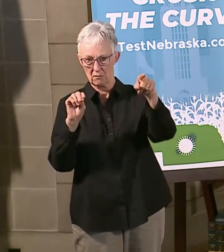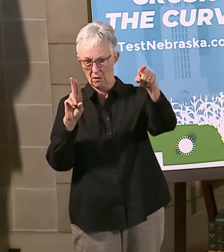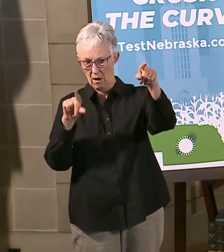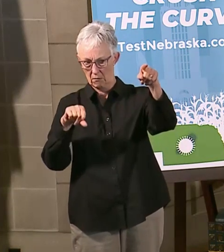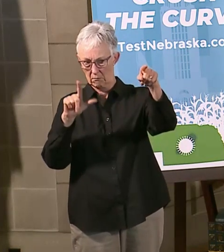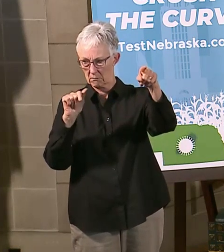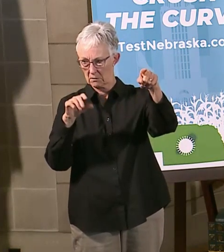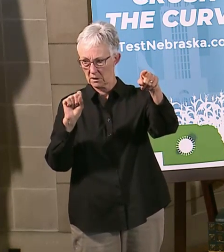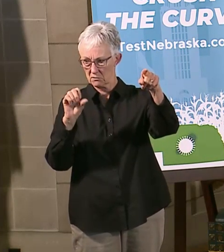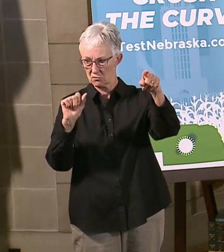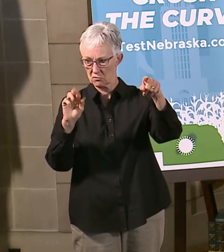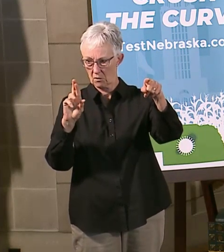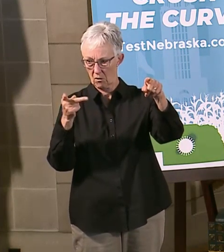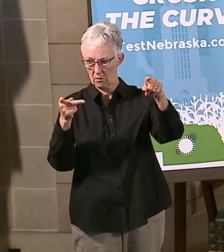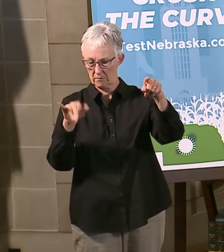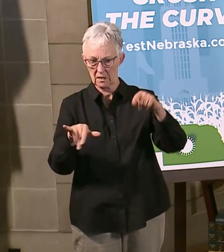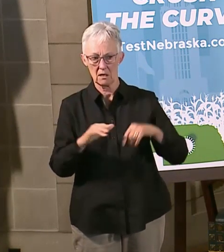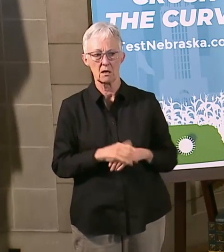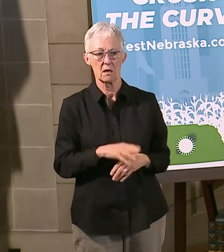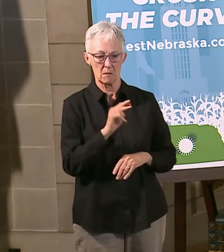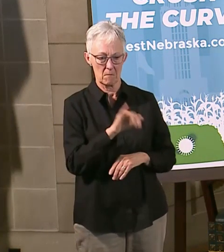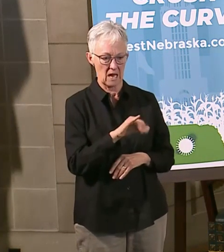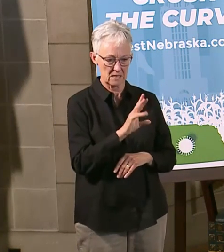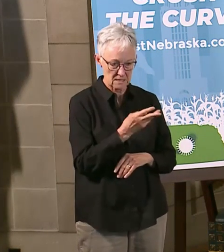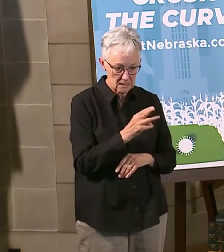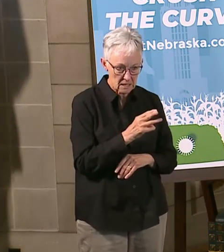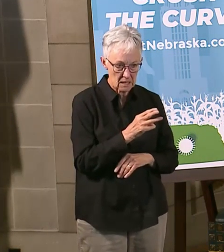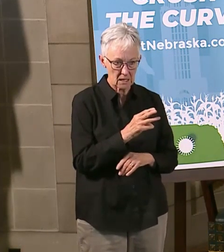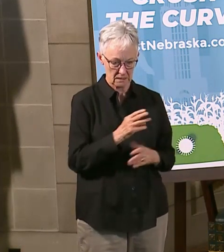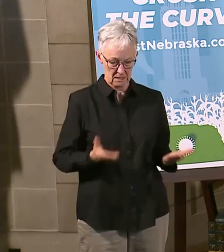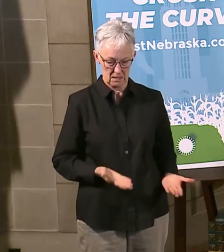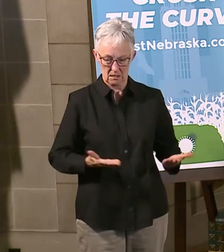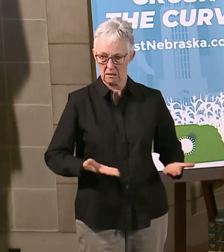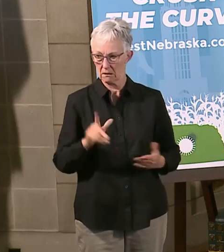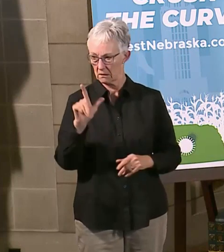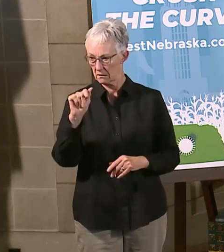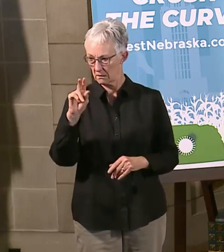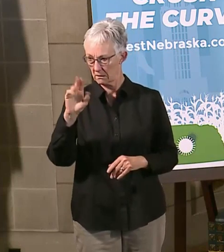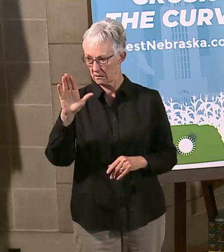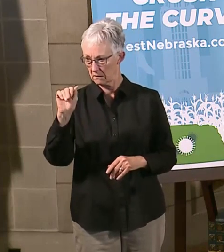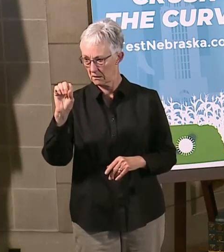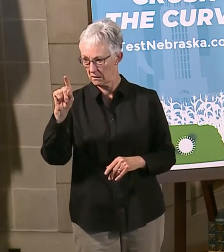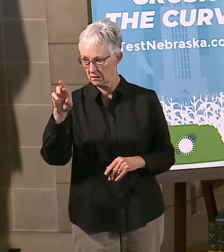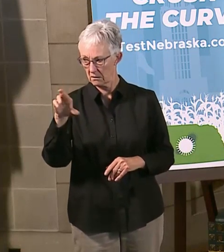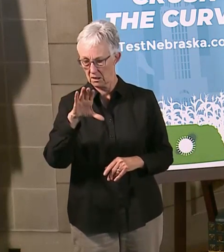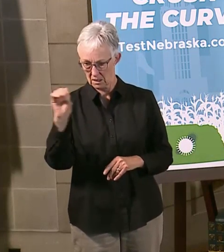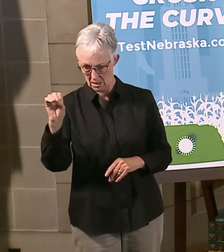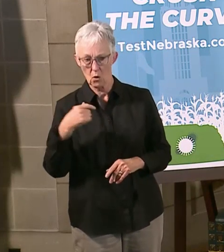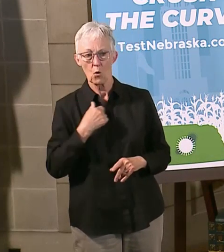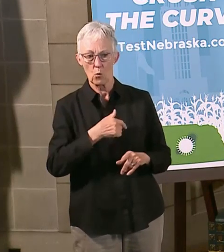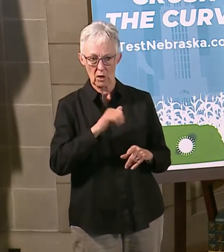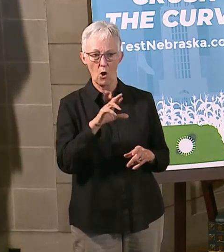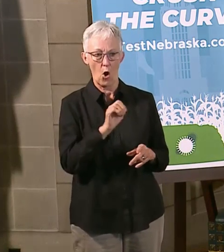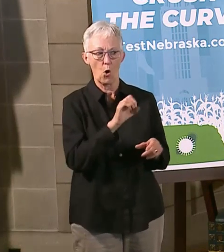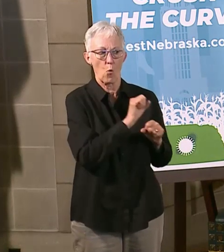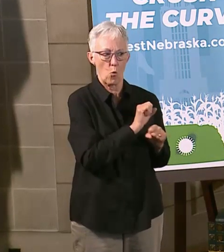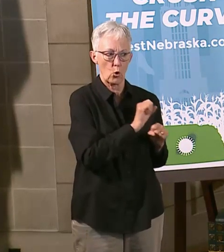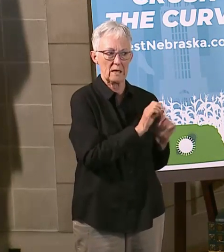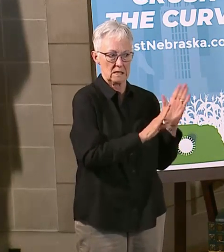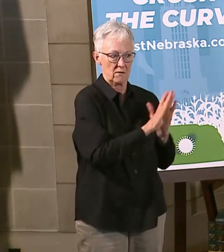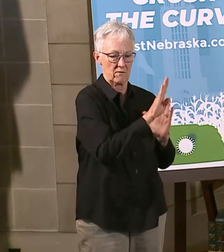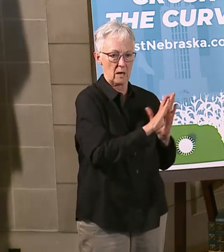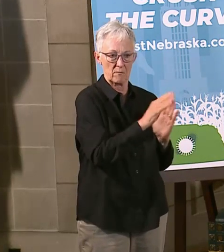counties that follow on May 6th, including Lancaster, and then the rest of the counties on May 11th. So I'd say we are working on the DHMs that will follow those